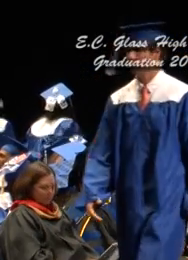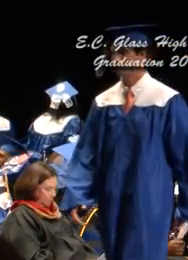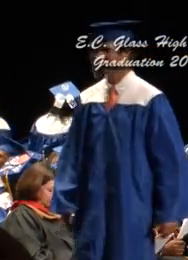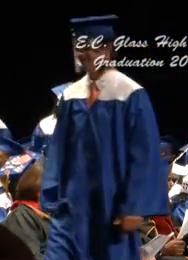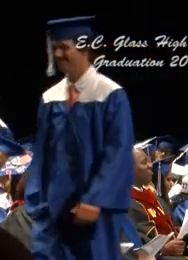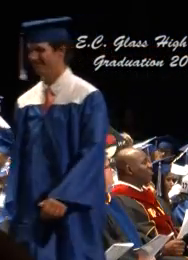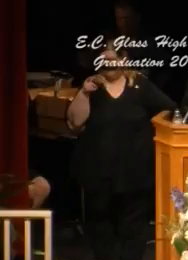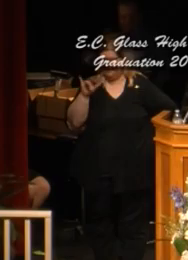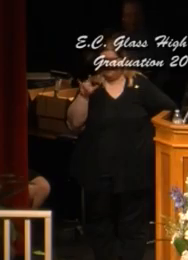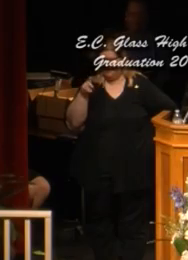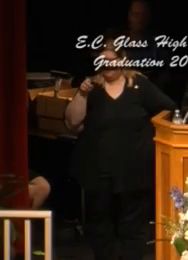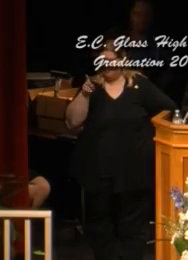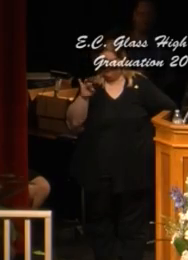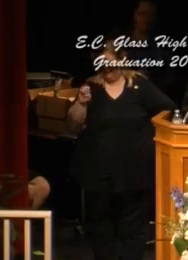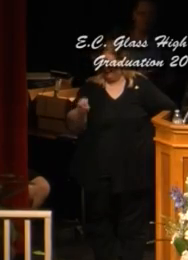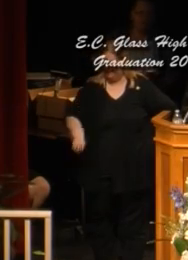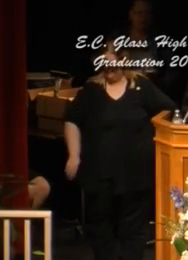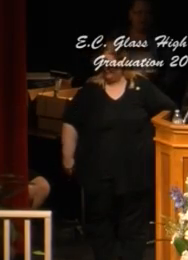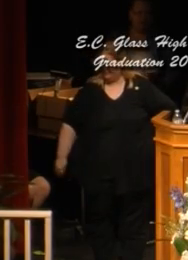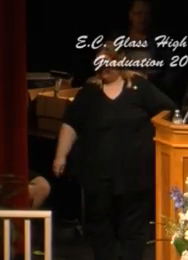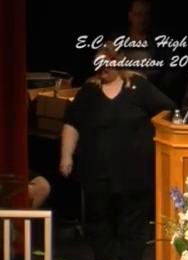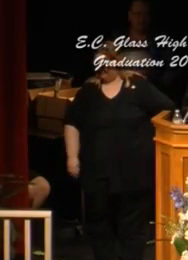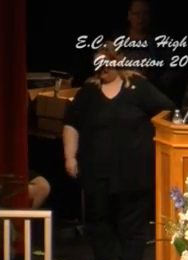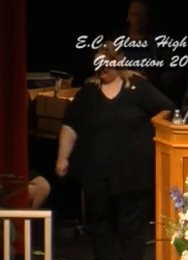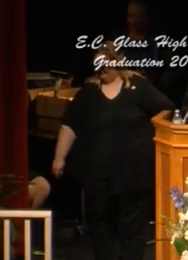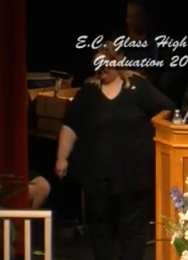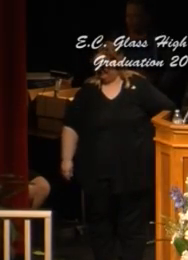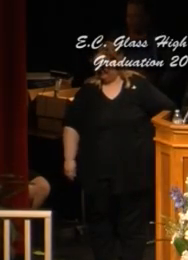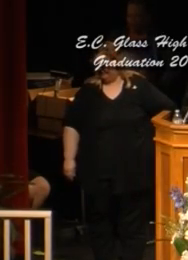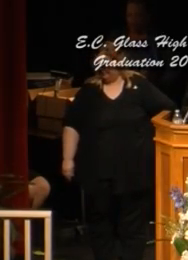Benjamin Spencer Gillespie,